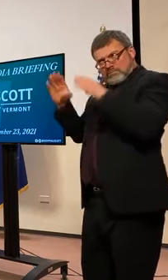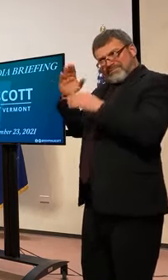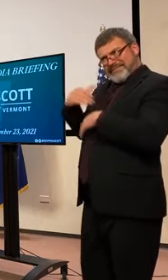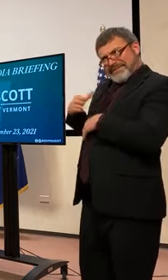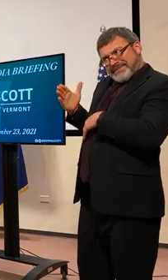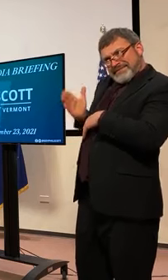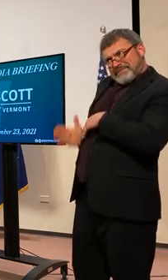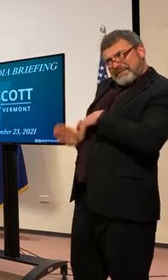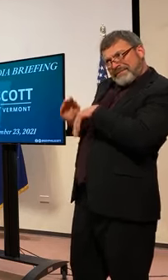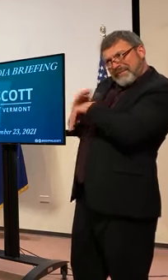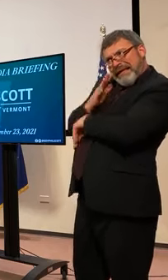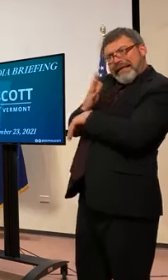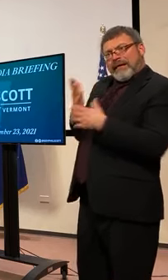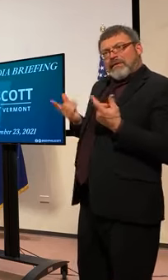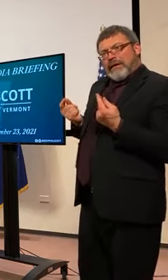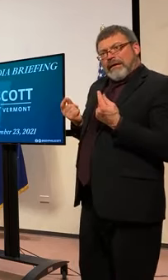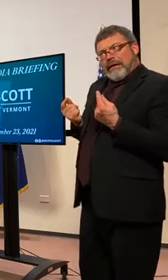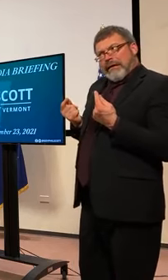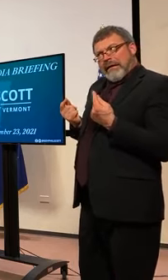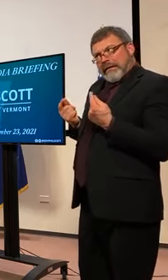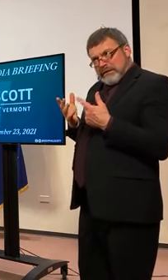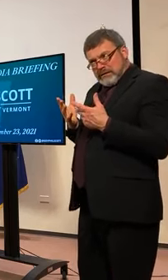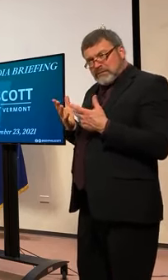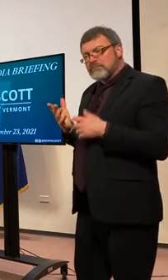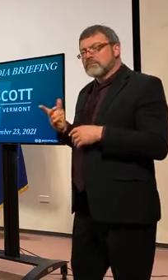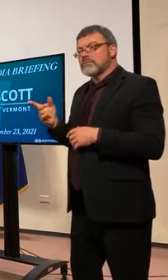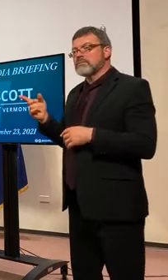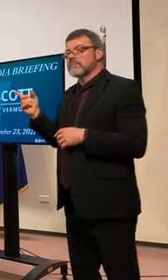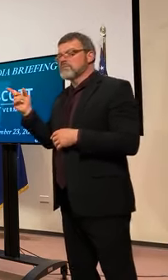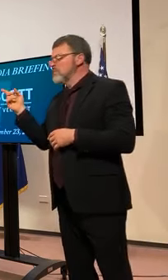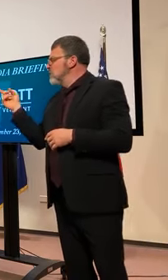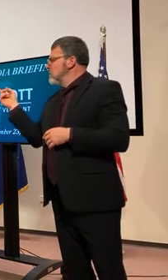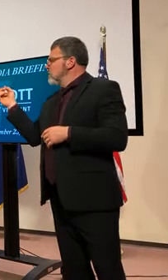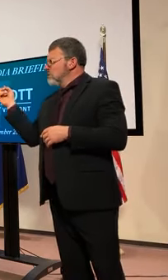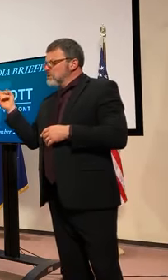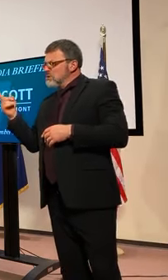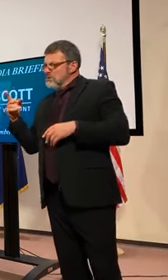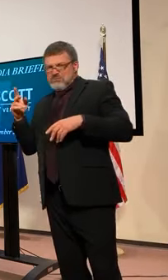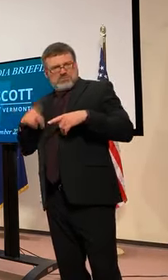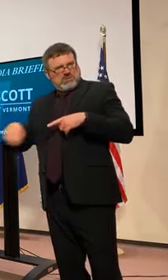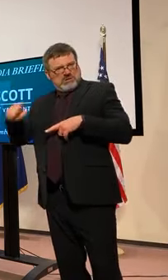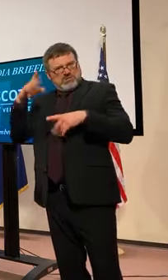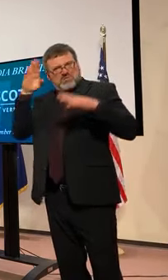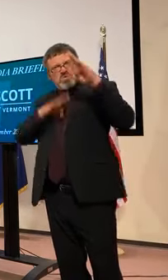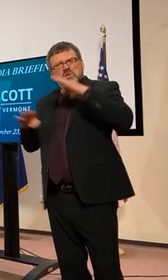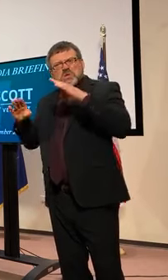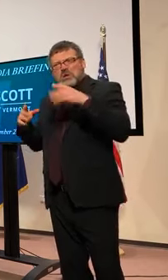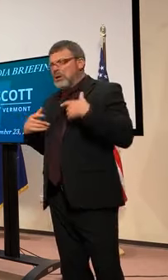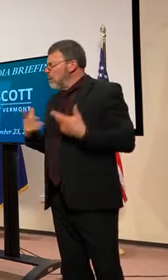No. I don't have my eye on that completely. Do you have any data?